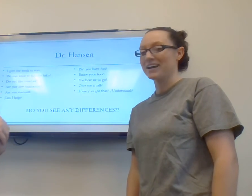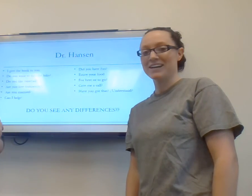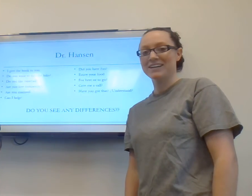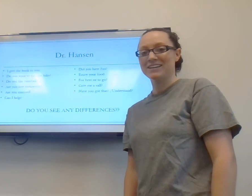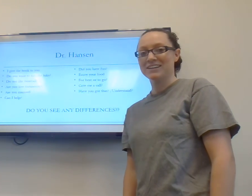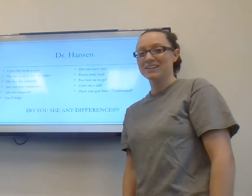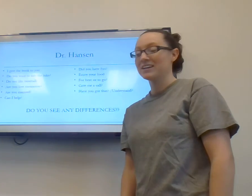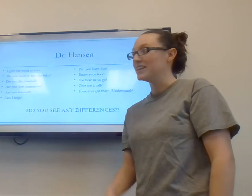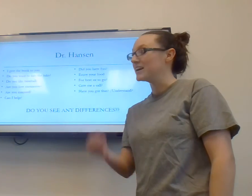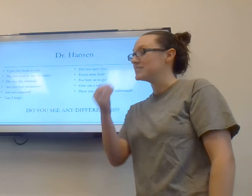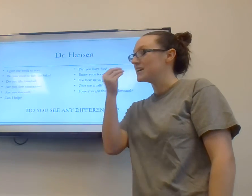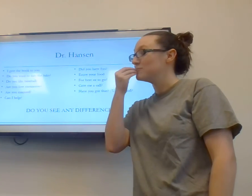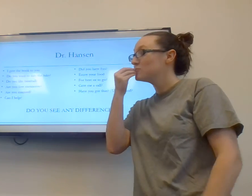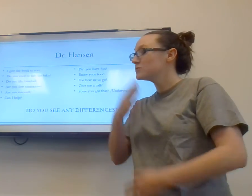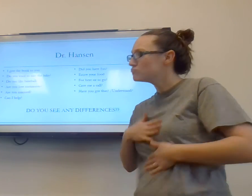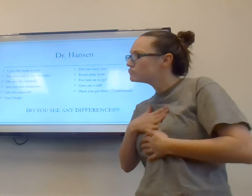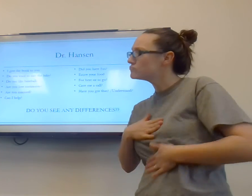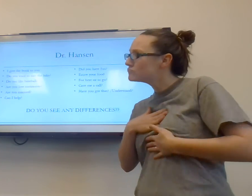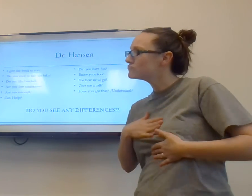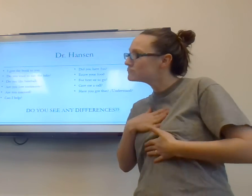Okay, and I'd say